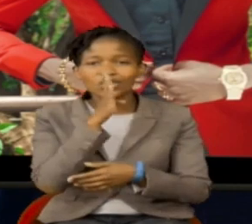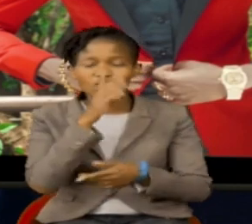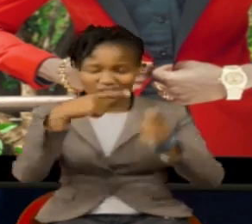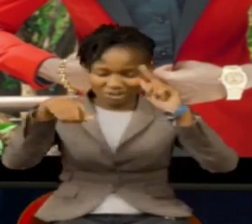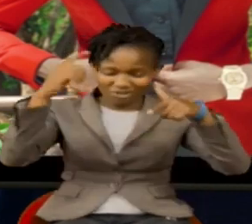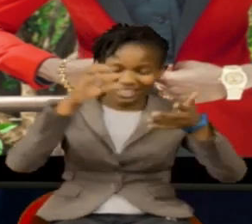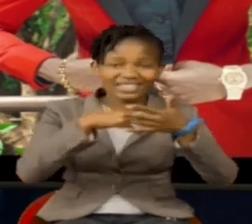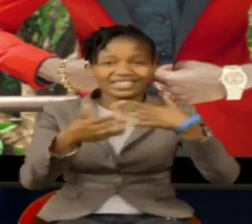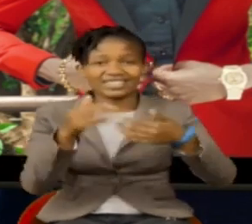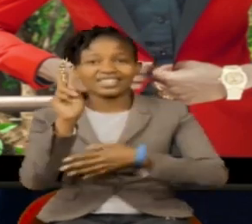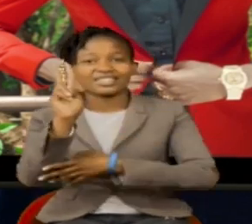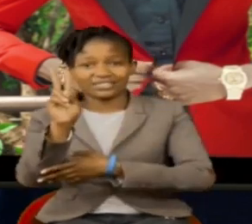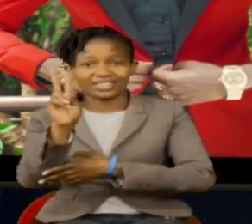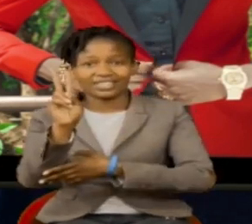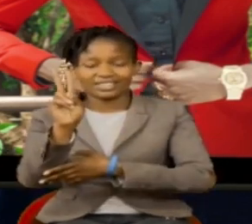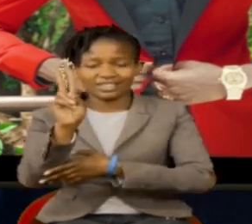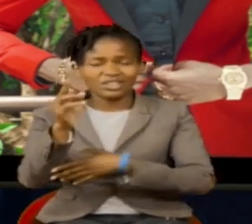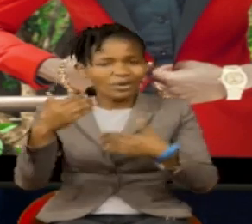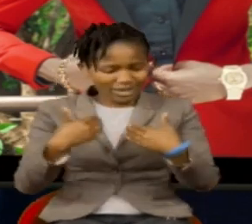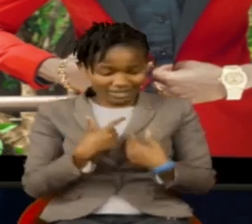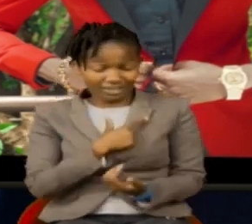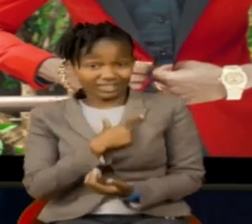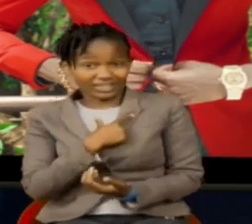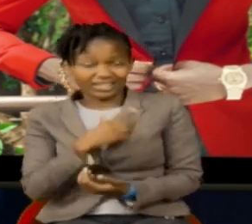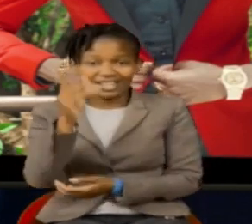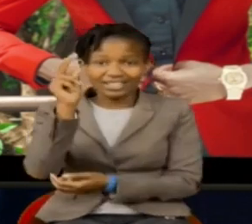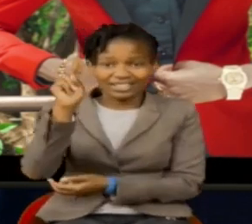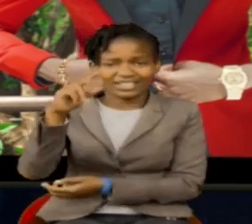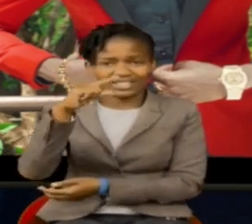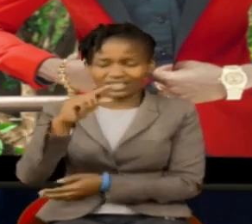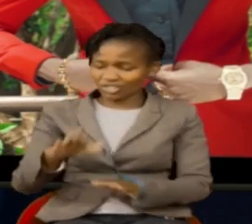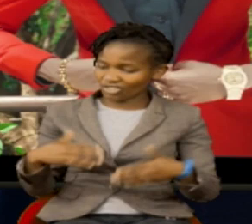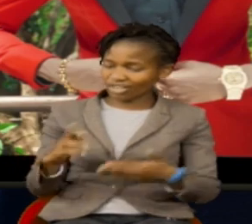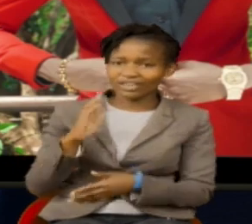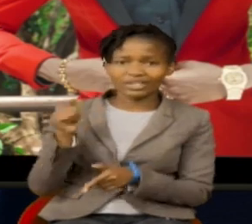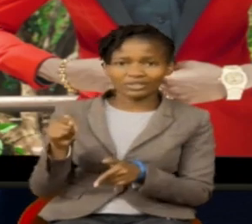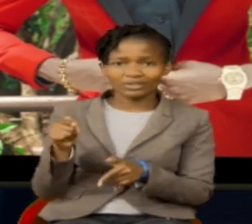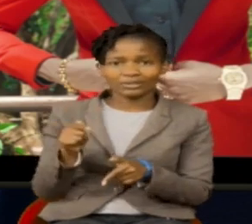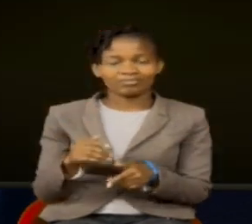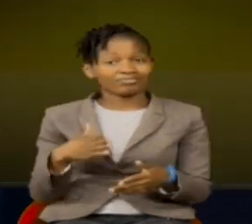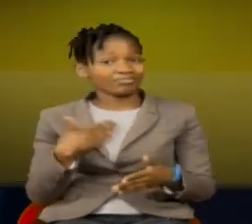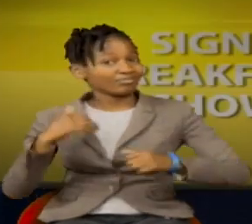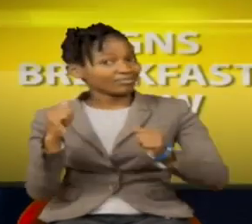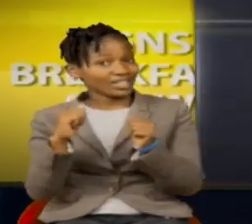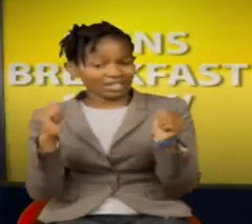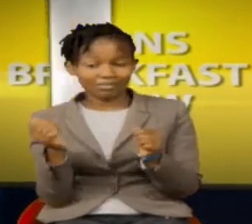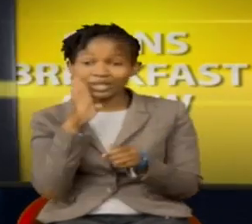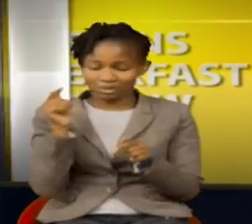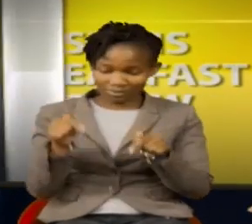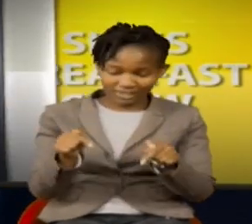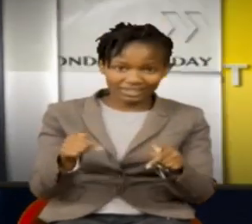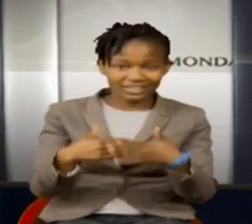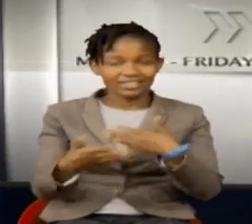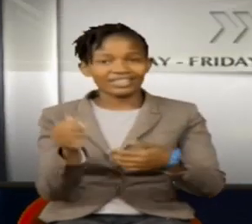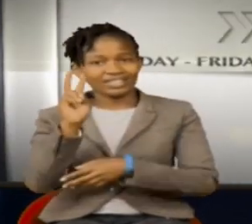the award-winning station Science TV. We are privileged to be hosting DNG. How are you doing, sir? Yo, man, I'm excited to be here at Science TV. Yeah, good